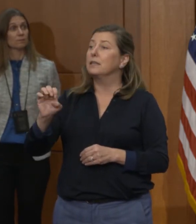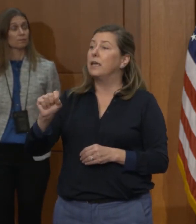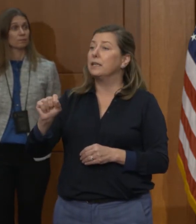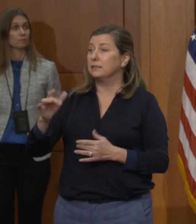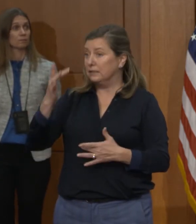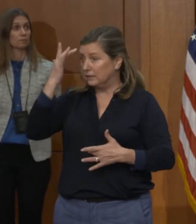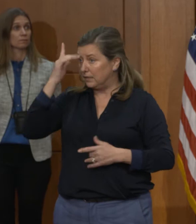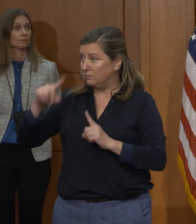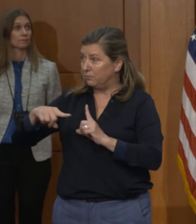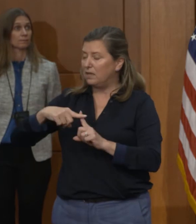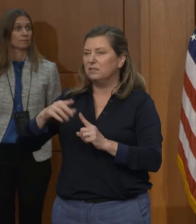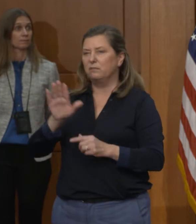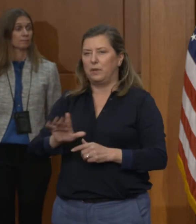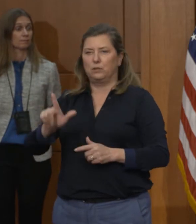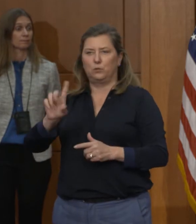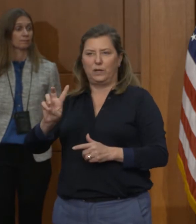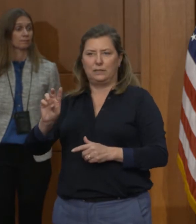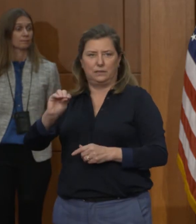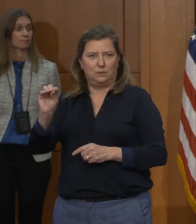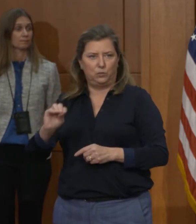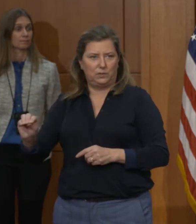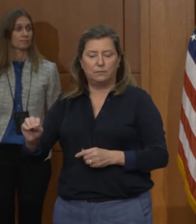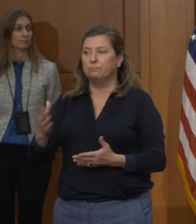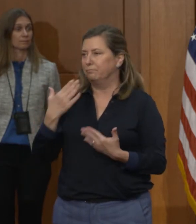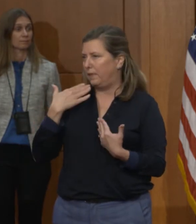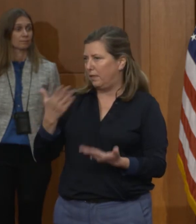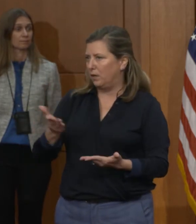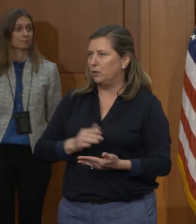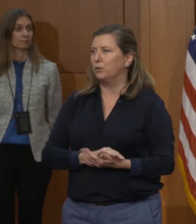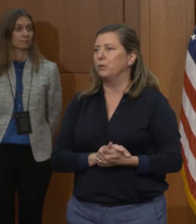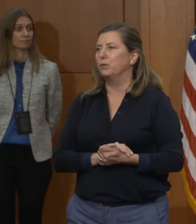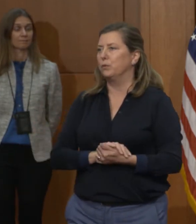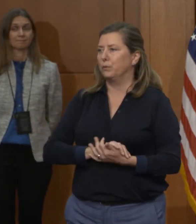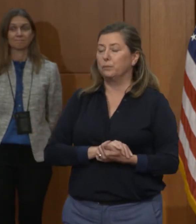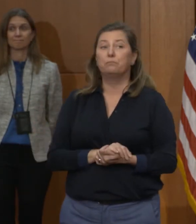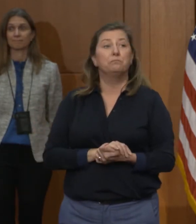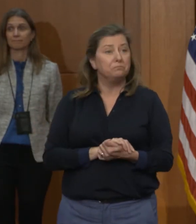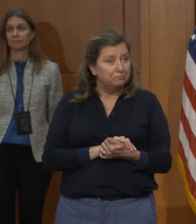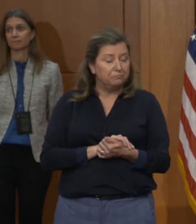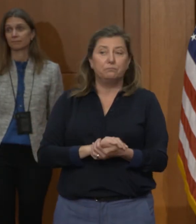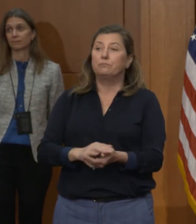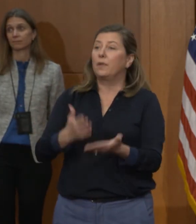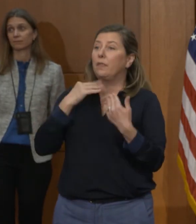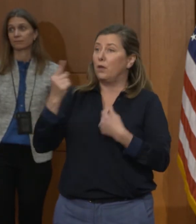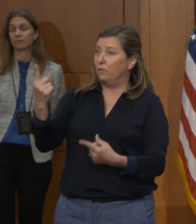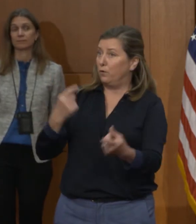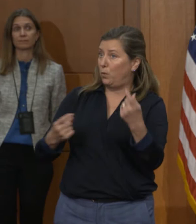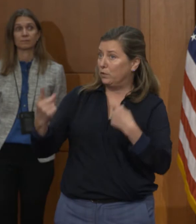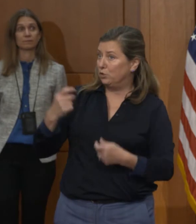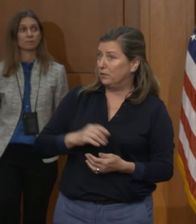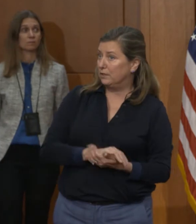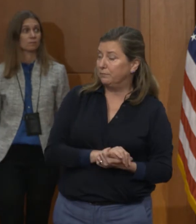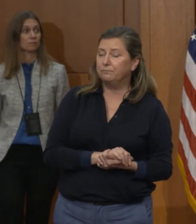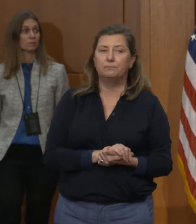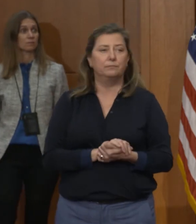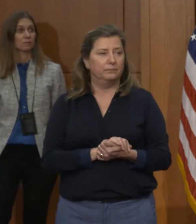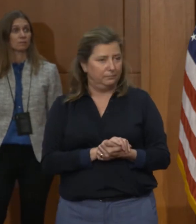at 26%. Thank you. Thanks, Dr. Oliver. Be glad to take your questions. Yes.